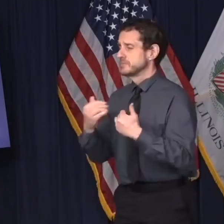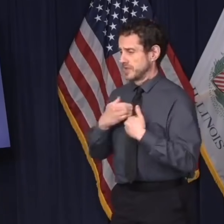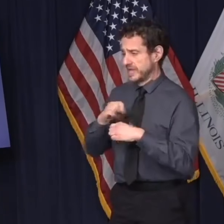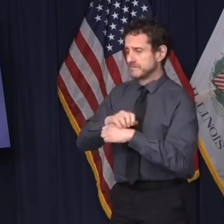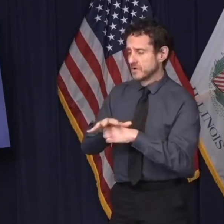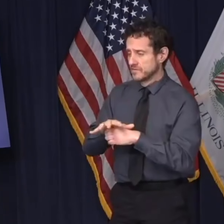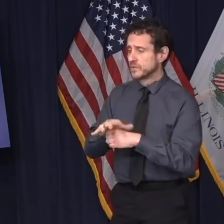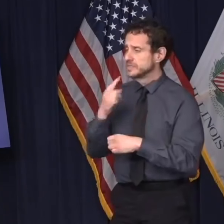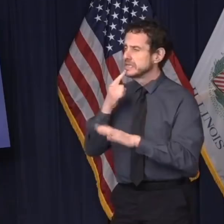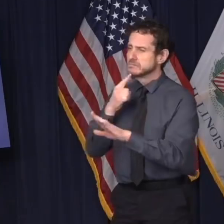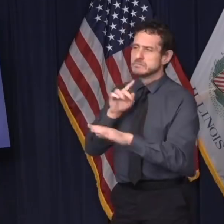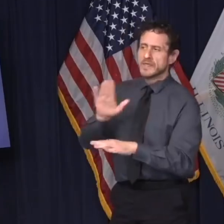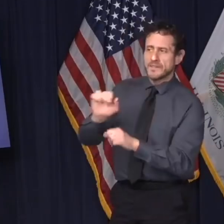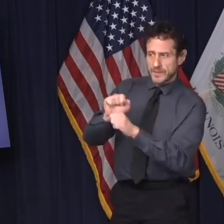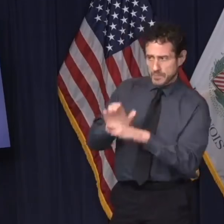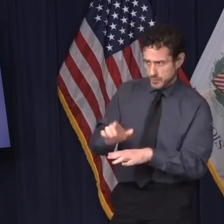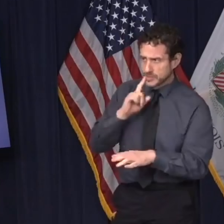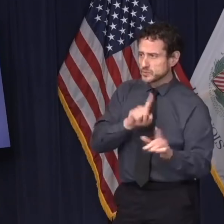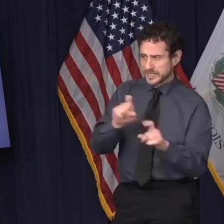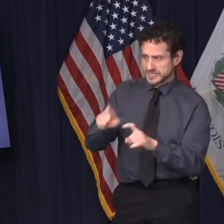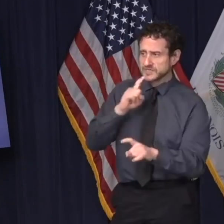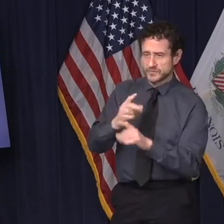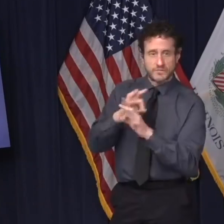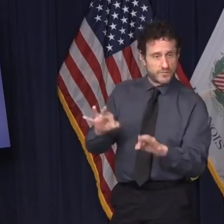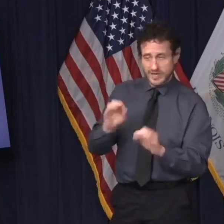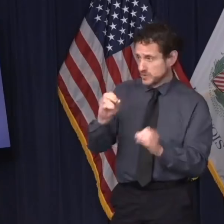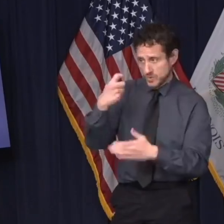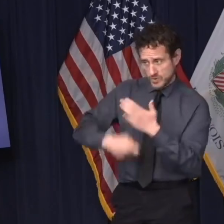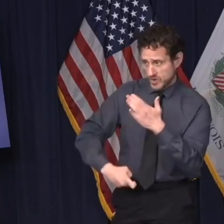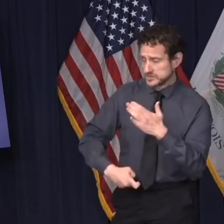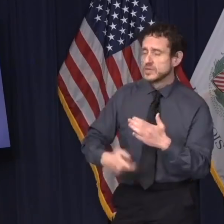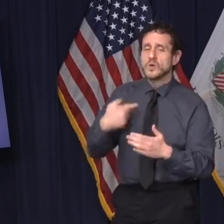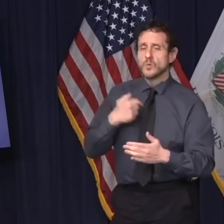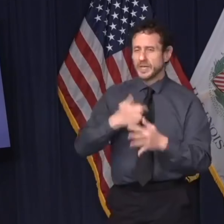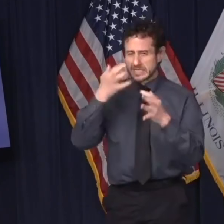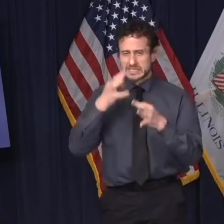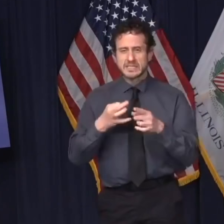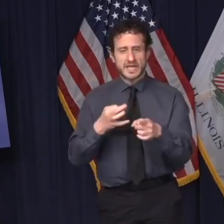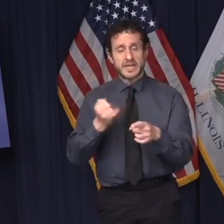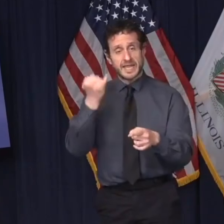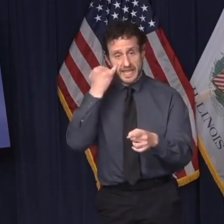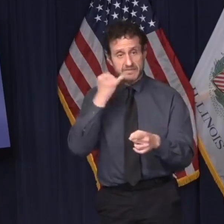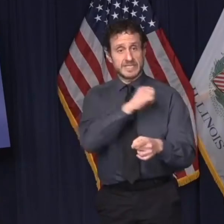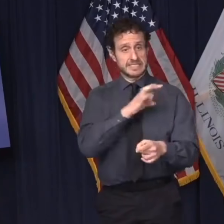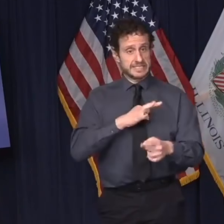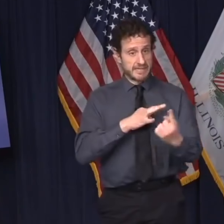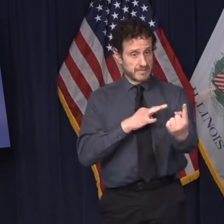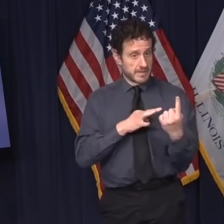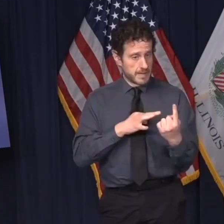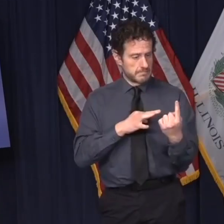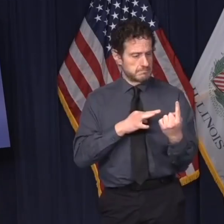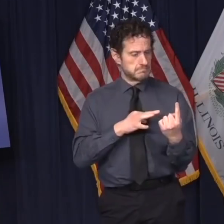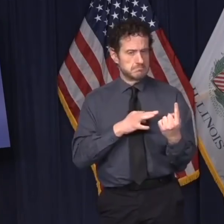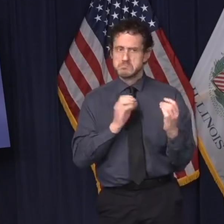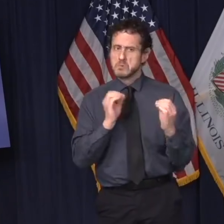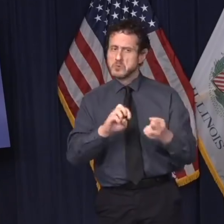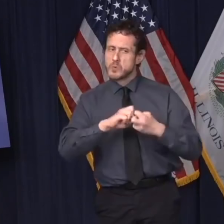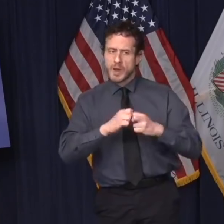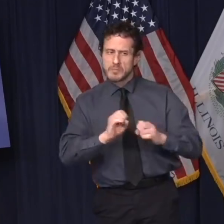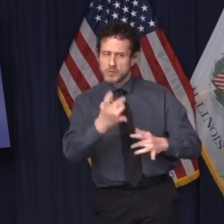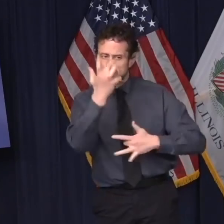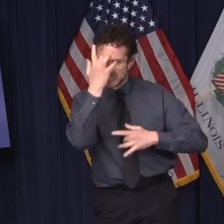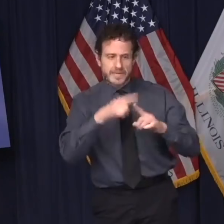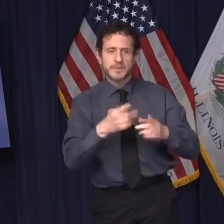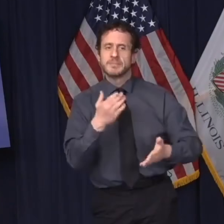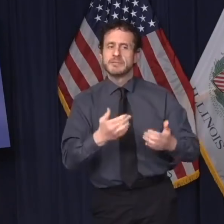free, allowing us to determine who is coming in and out of an infected home, possibly asymptomatic, and should instead be